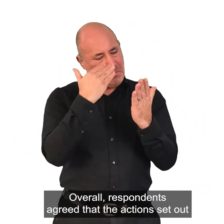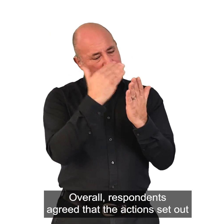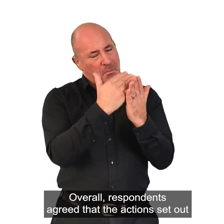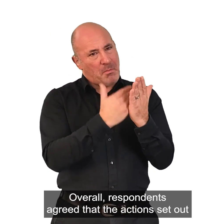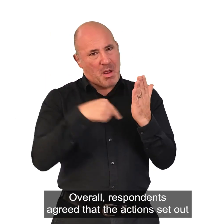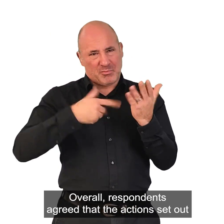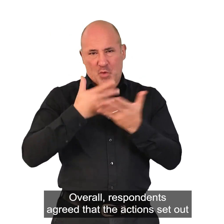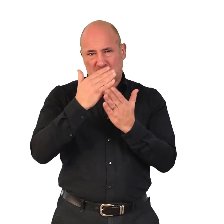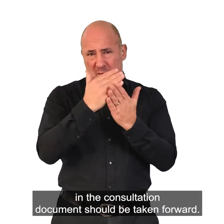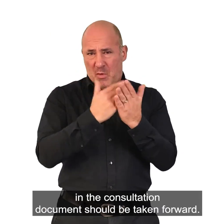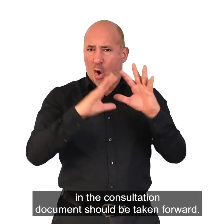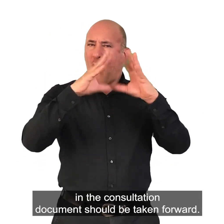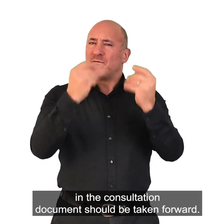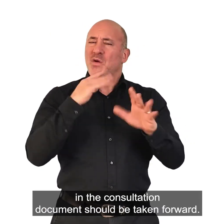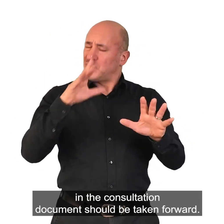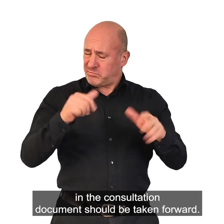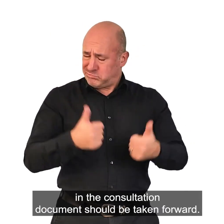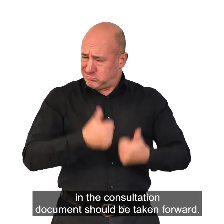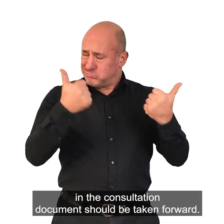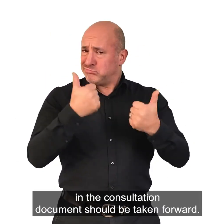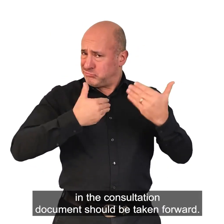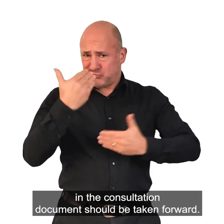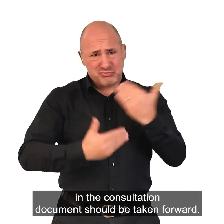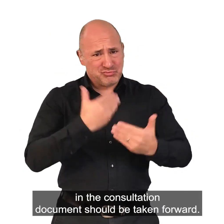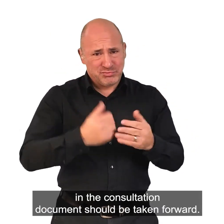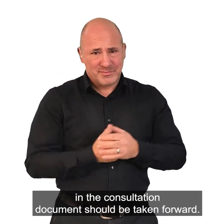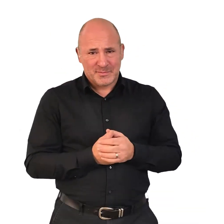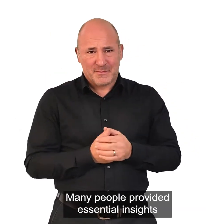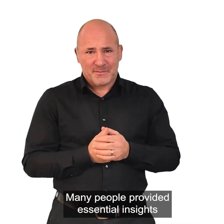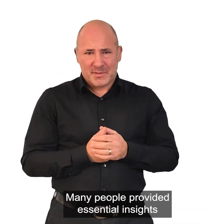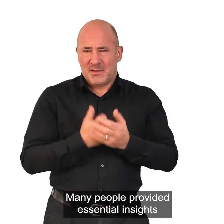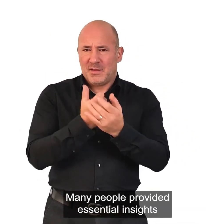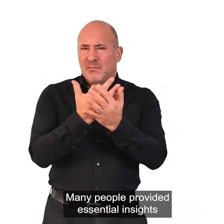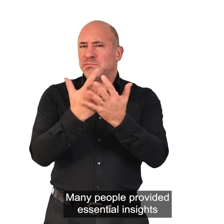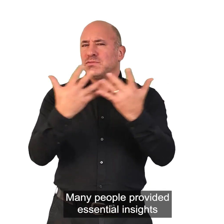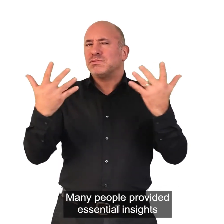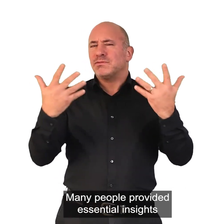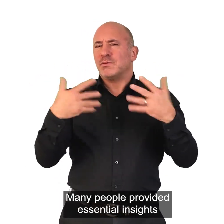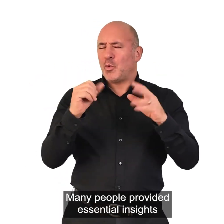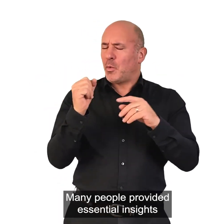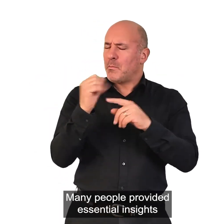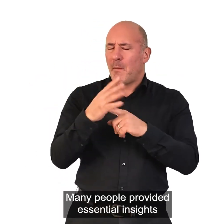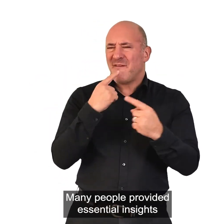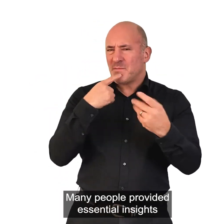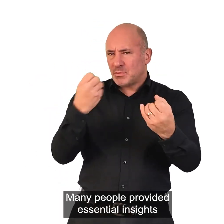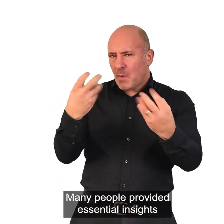that the actions set out in the consultation document should be taken forward. Many people provided essential